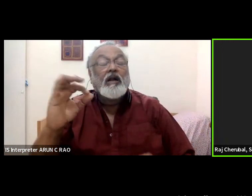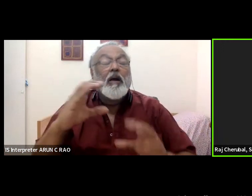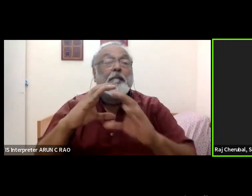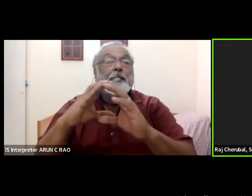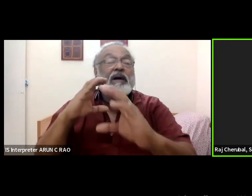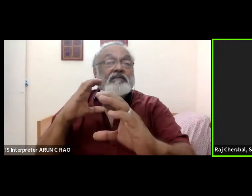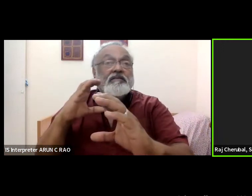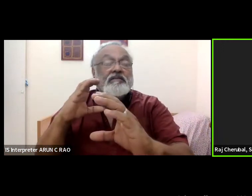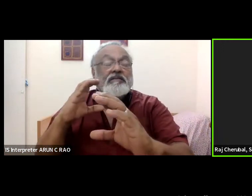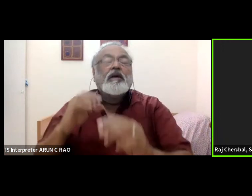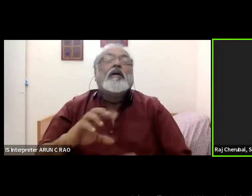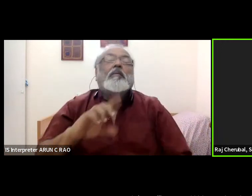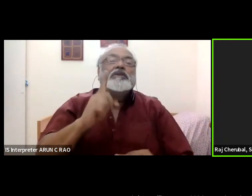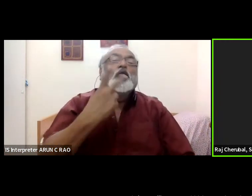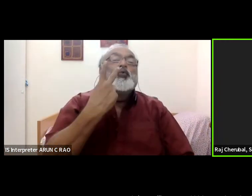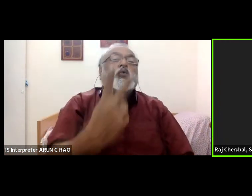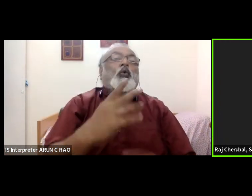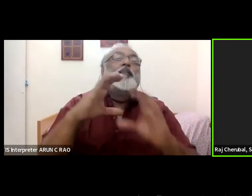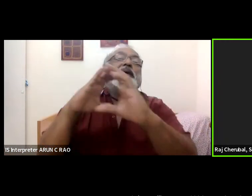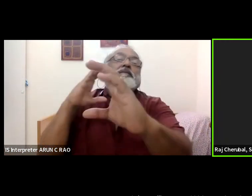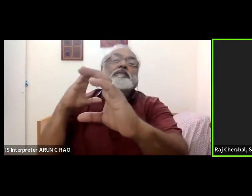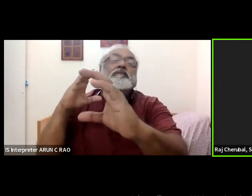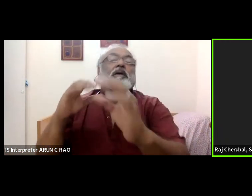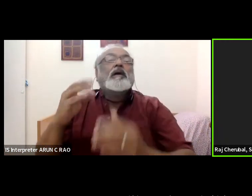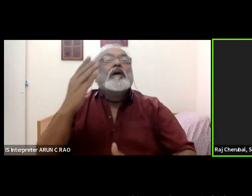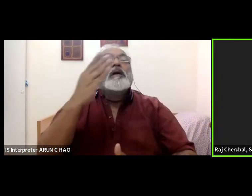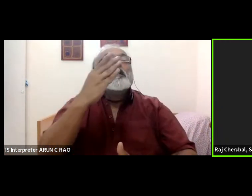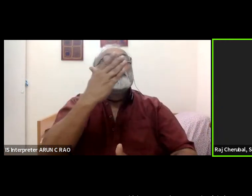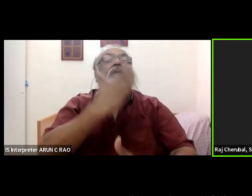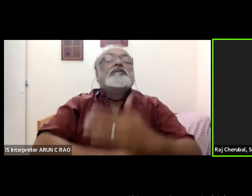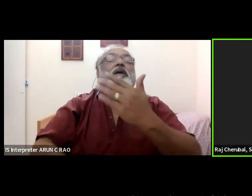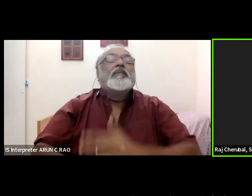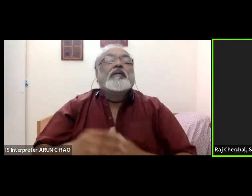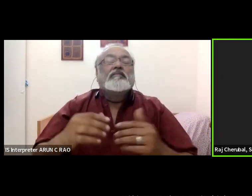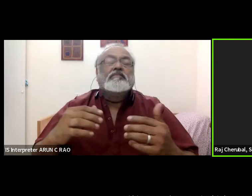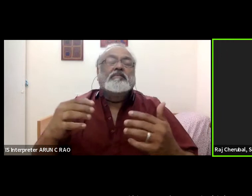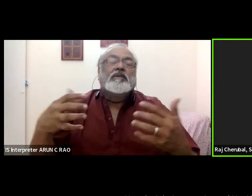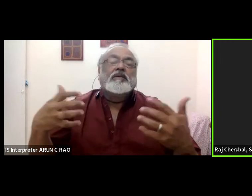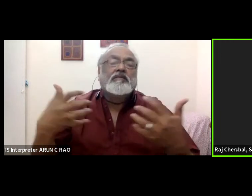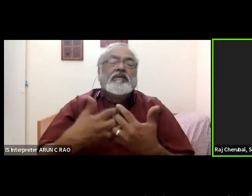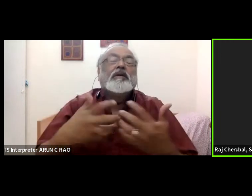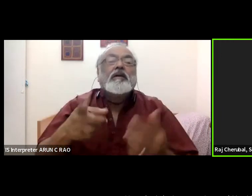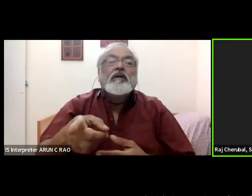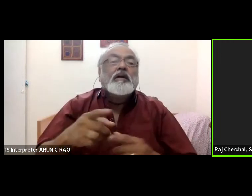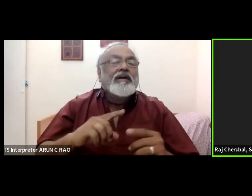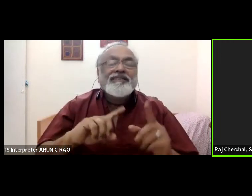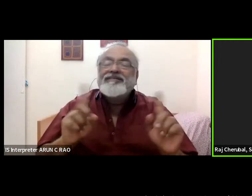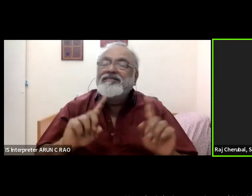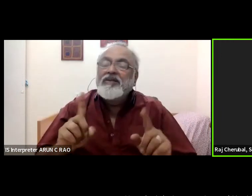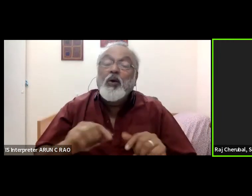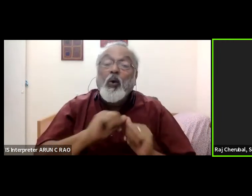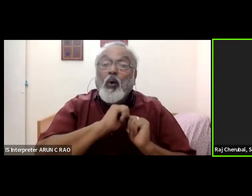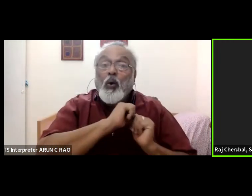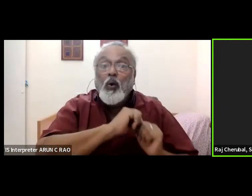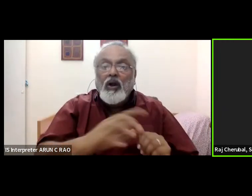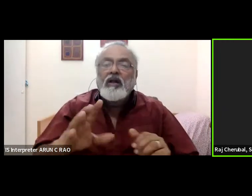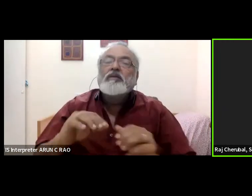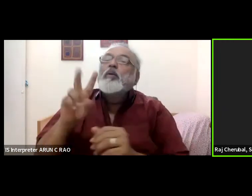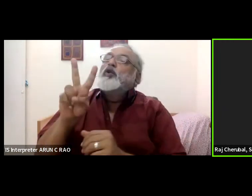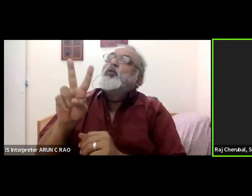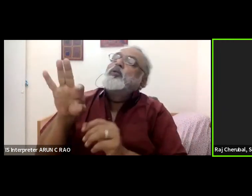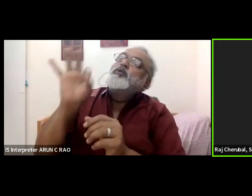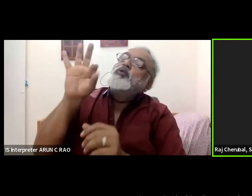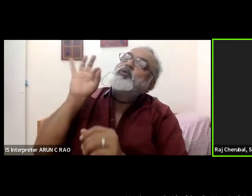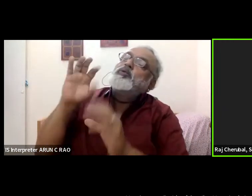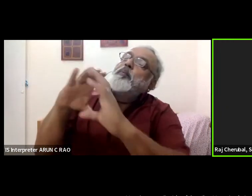My attitude is that every bus could be AC, every bus could be disabled friendly. You don't have to have just selectively 2-3 buses